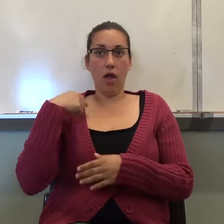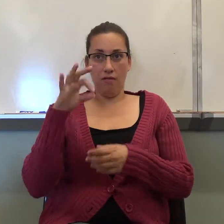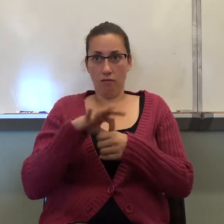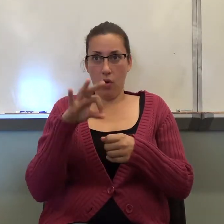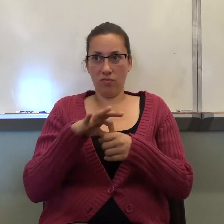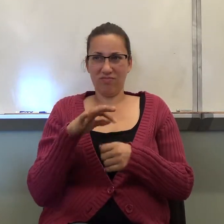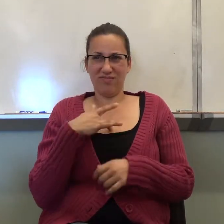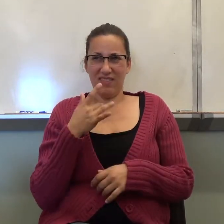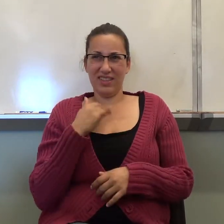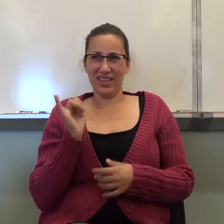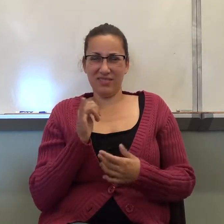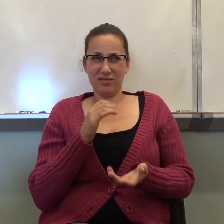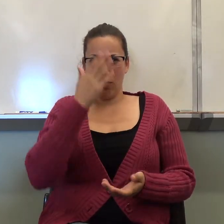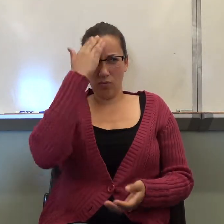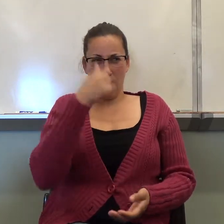it. It can vary.